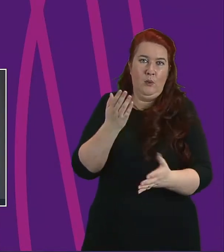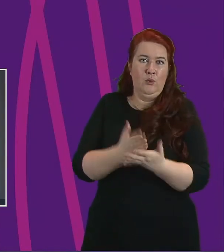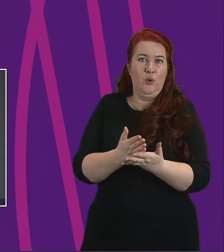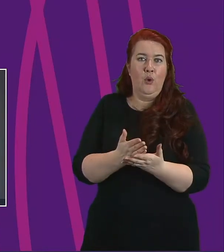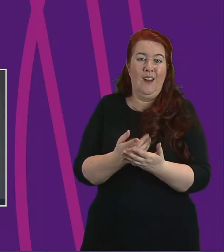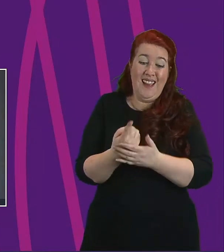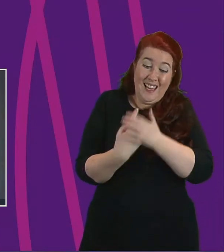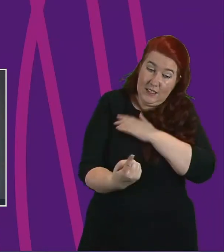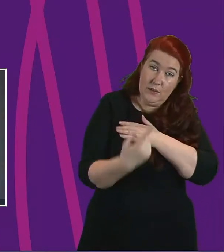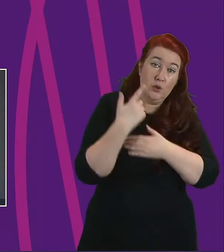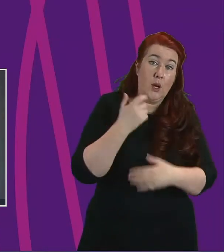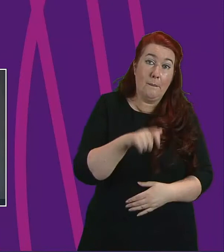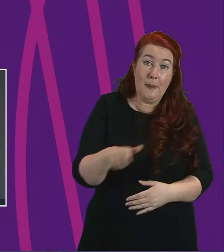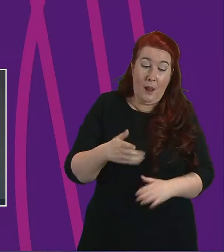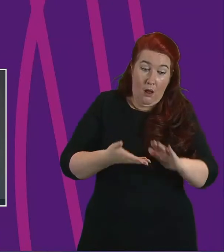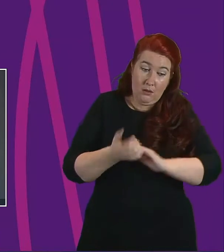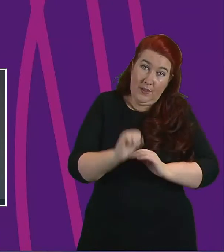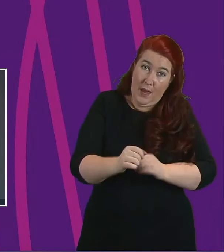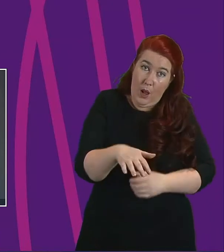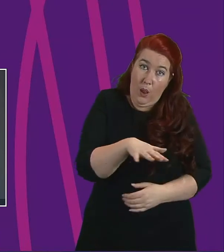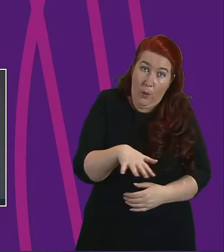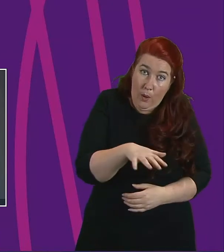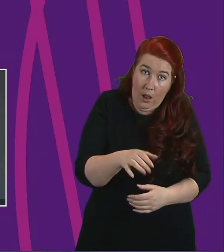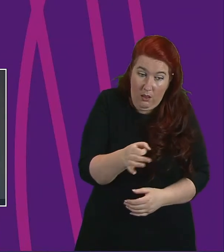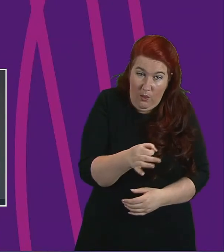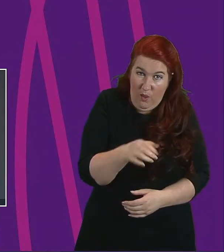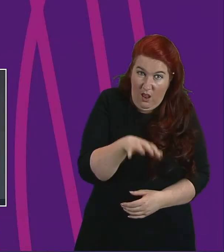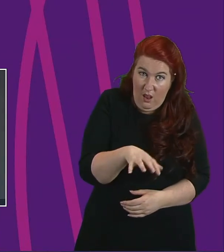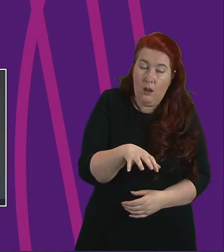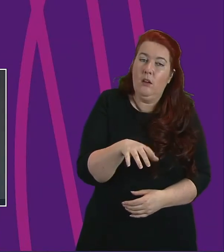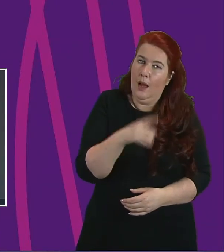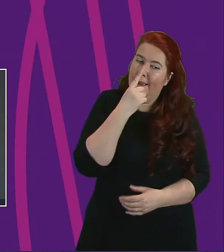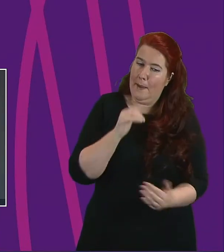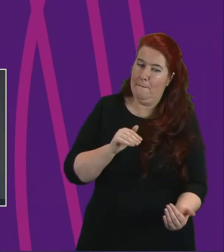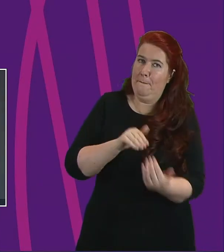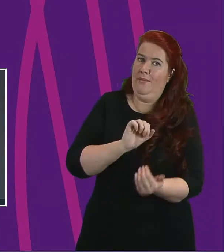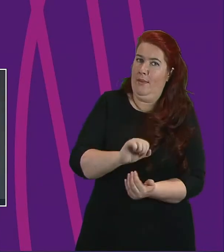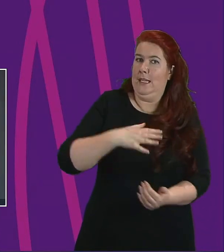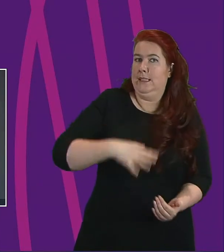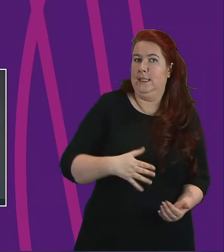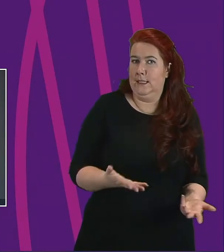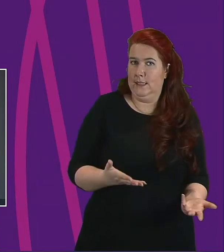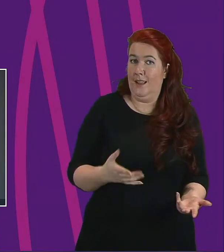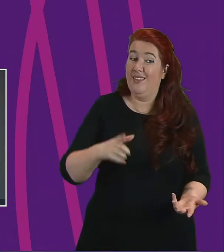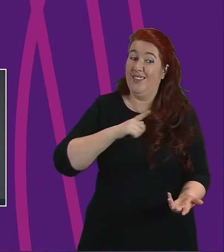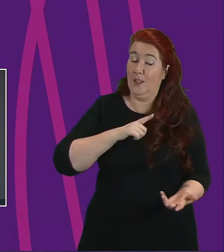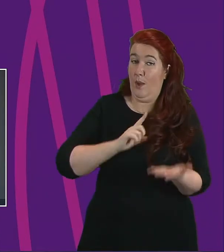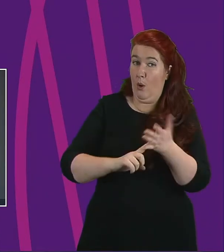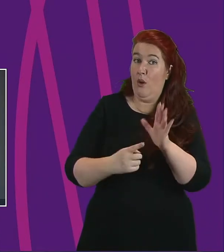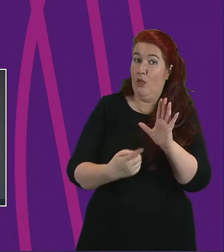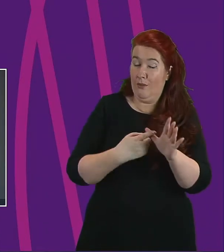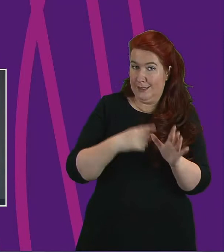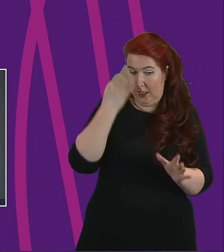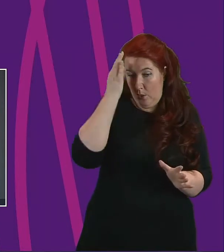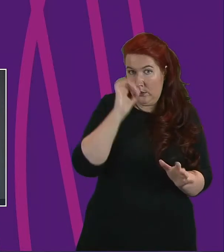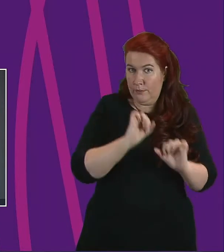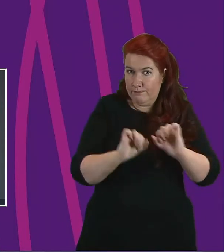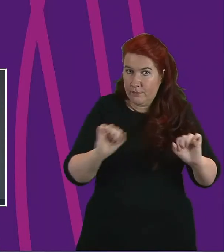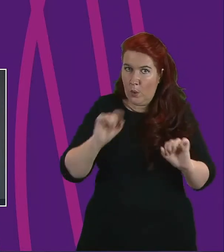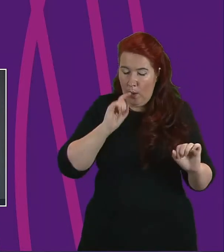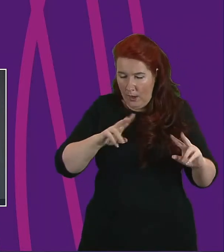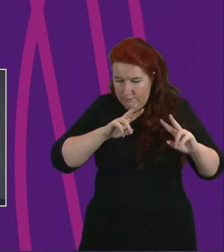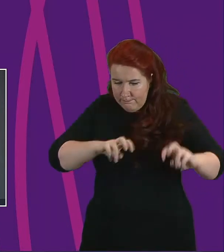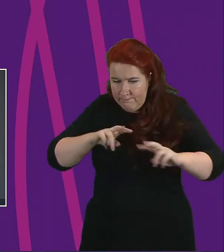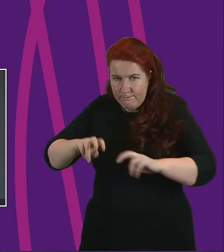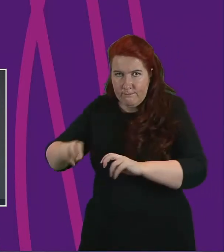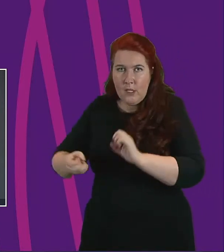their localities can be fully and adequately met. So our local authority partners will be looking very closely to ensure that